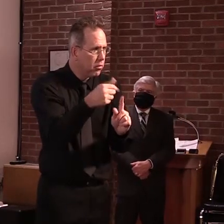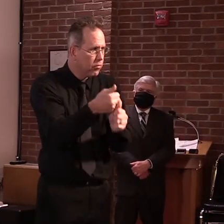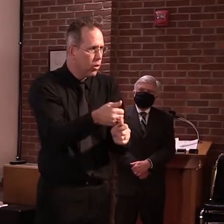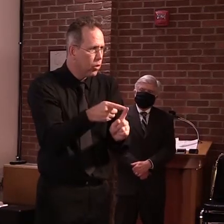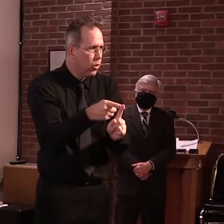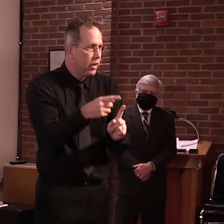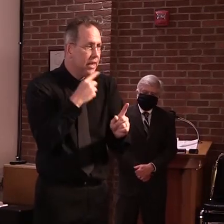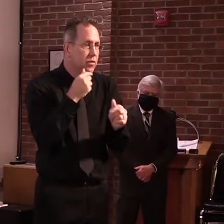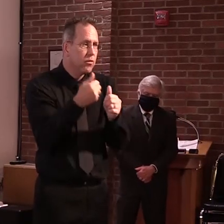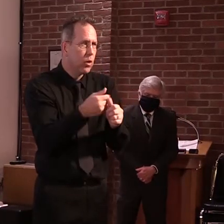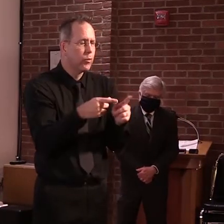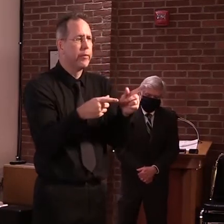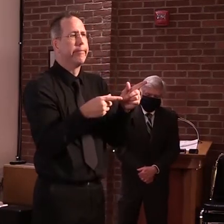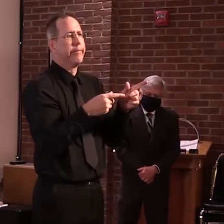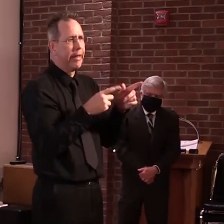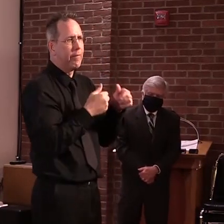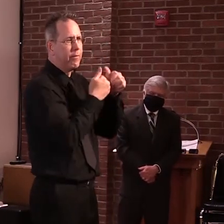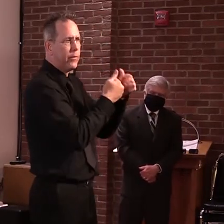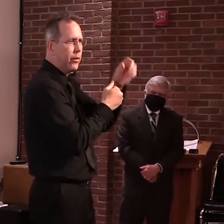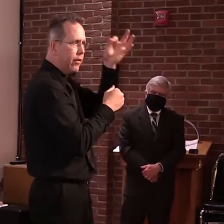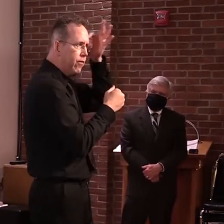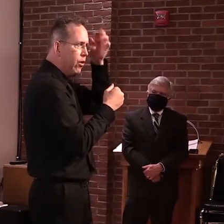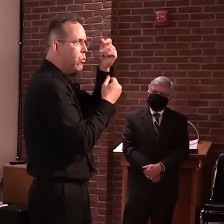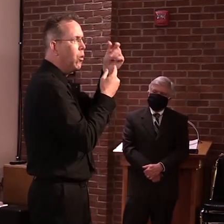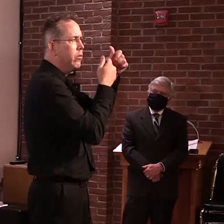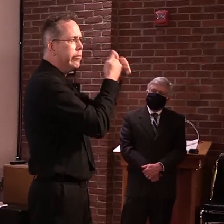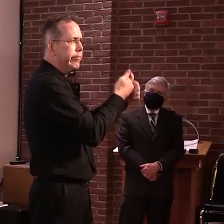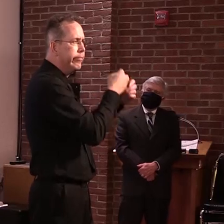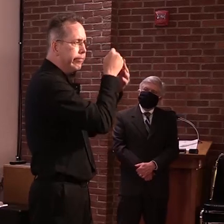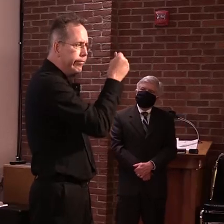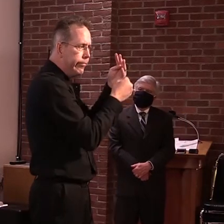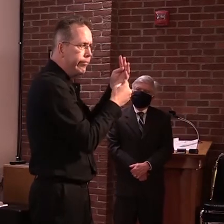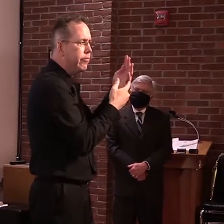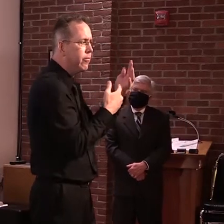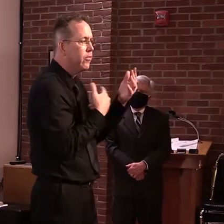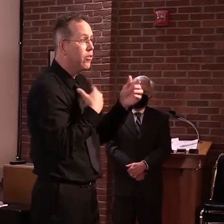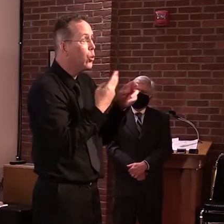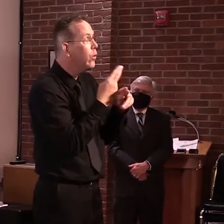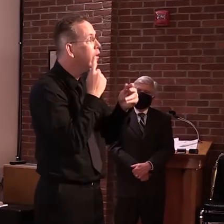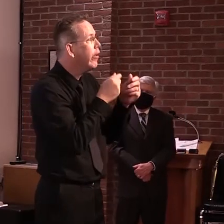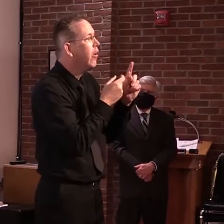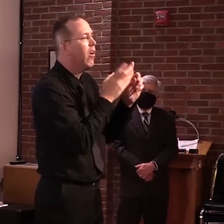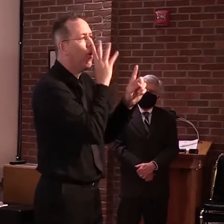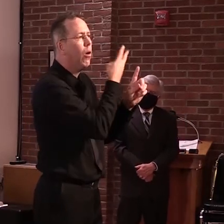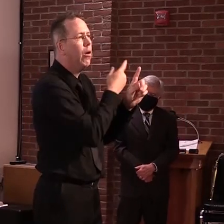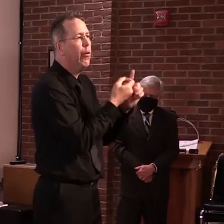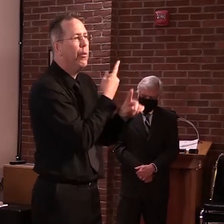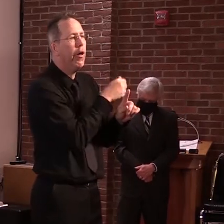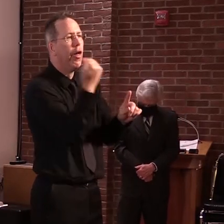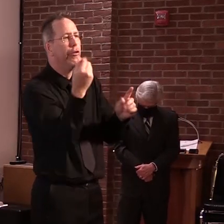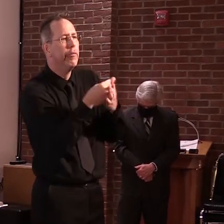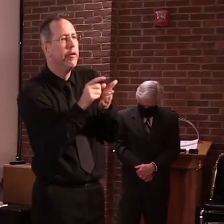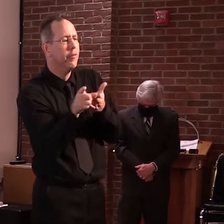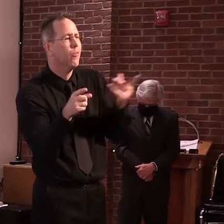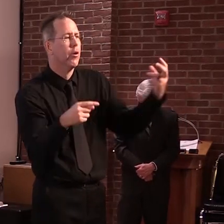So any misuse of that would be clawed back by the federal government, and we'd have to pay it back.